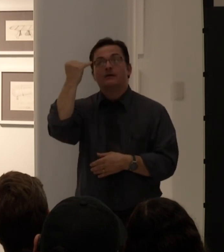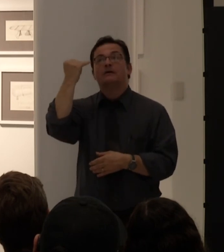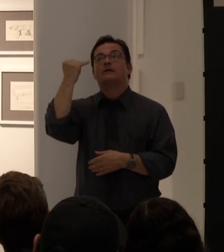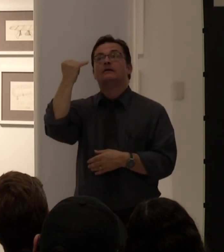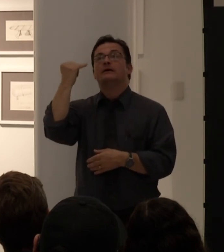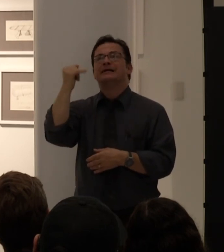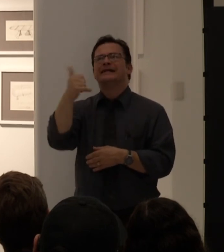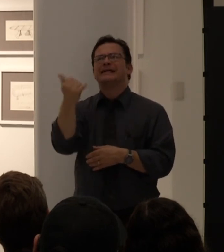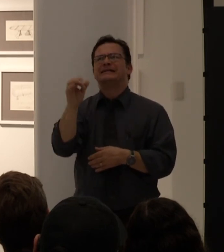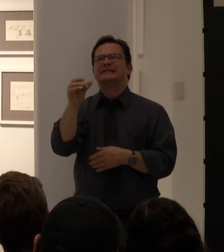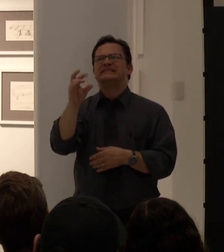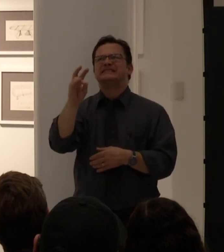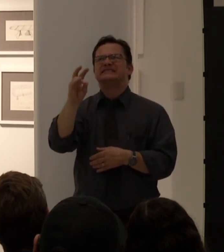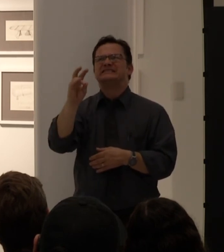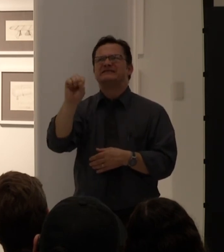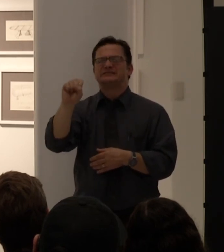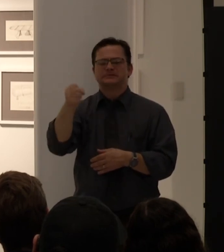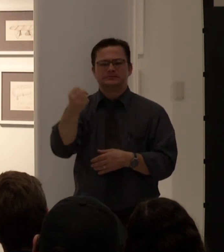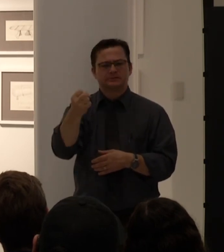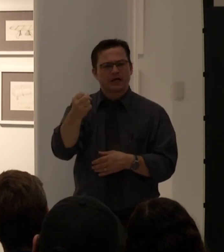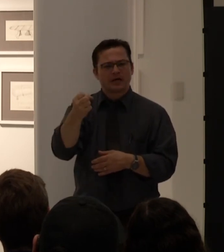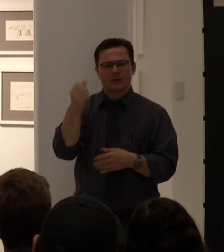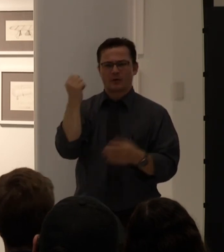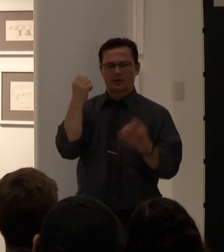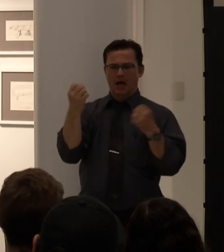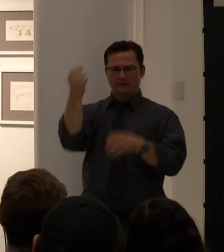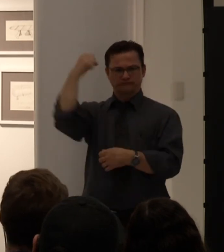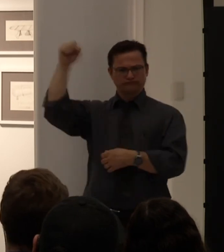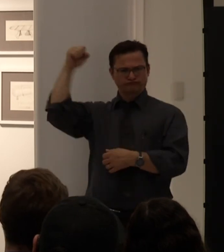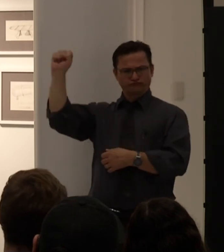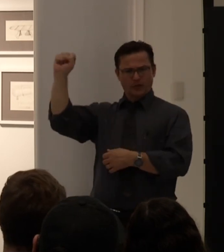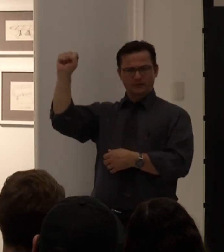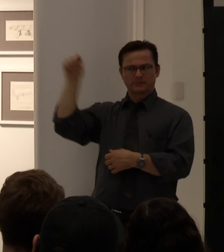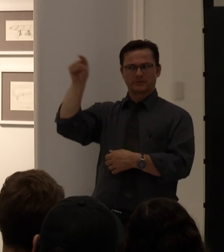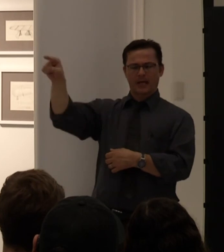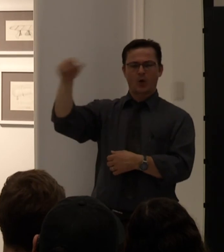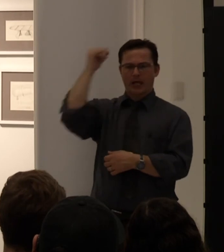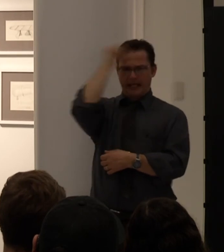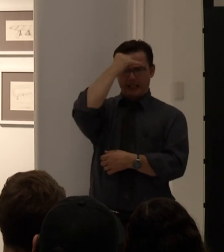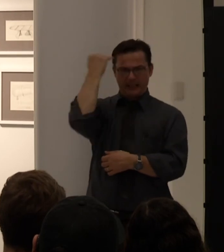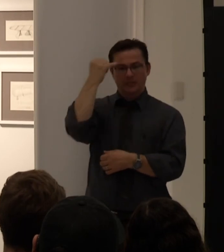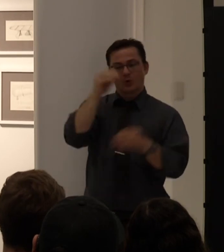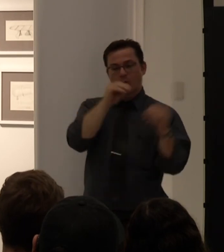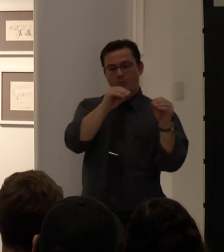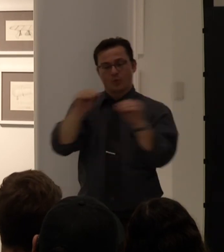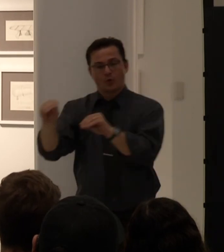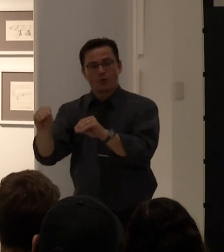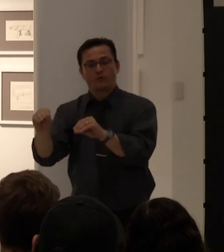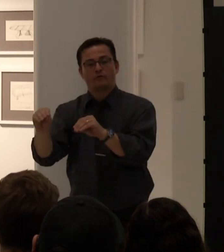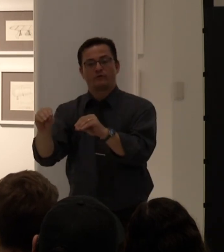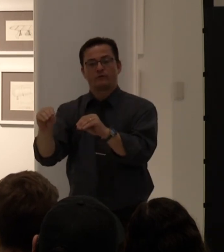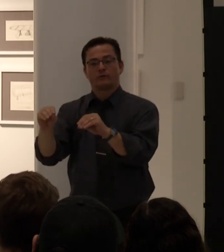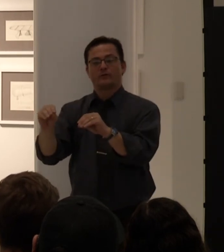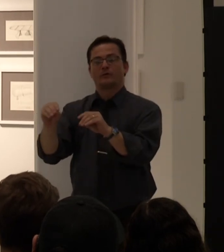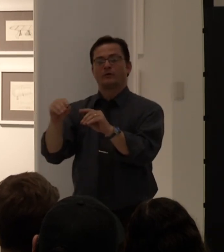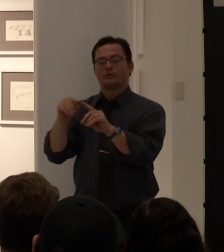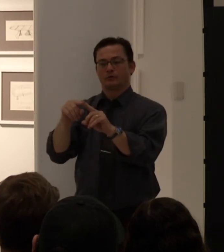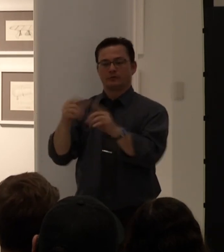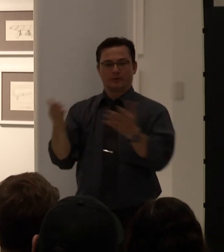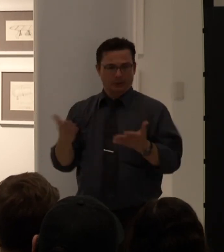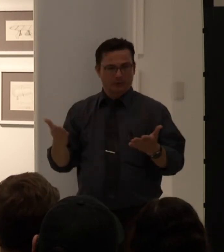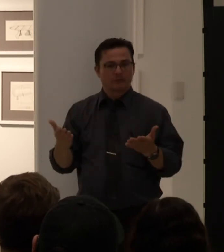the mid-70s, there were all kinds of strikes at that point, and so we moved the molds for the dinnerware to the United